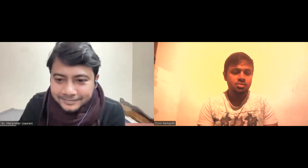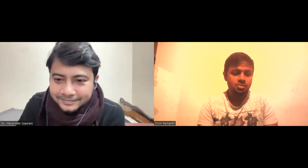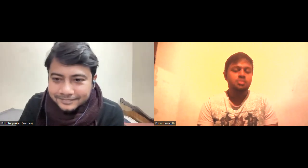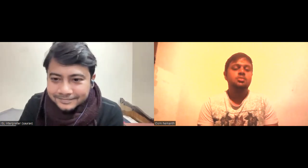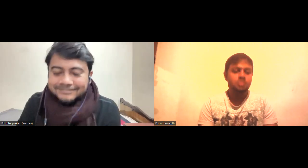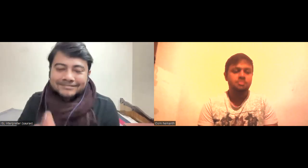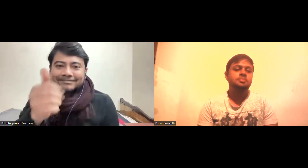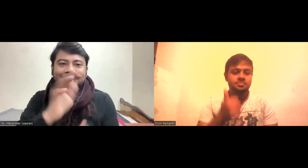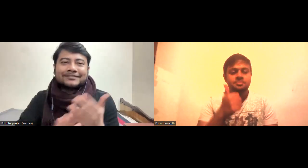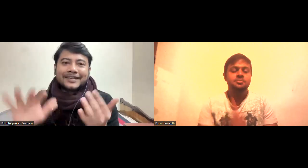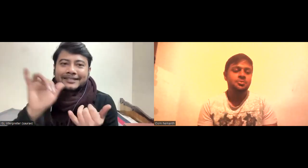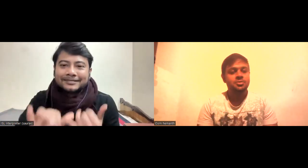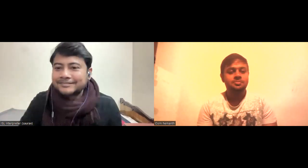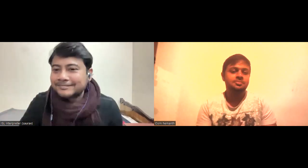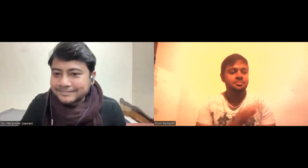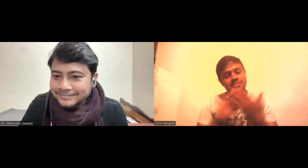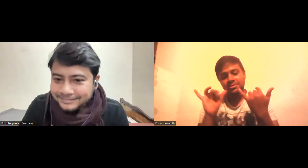Hare Krishna.